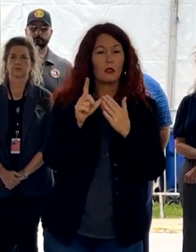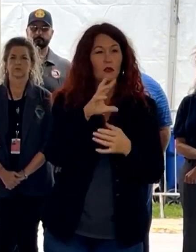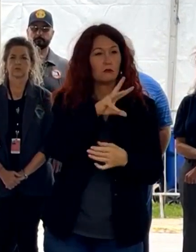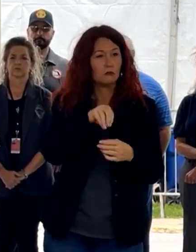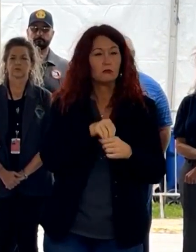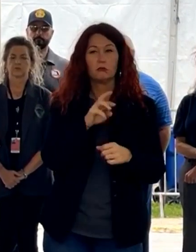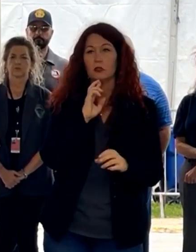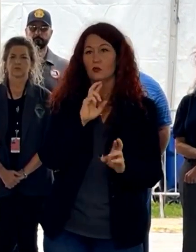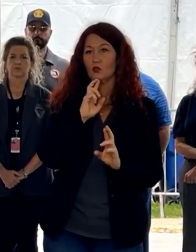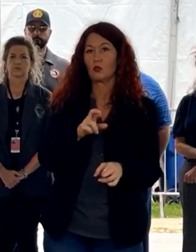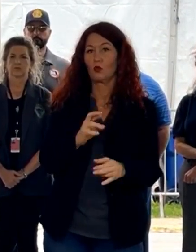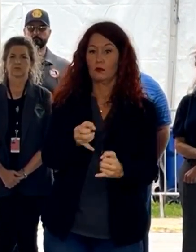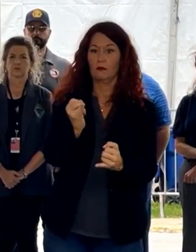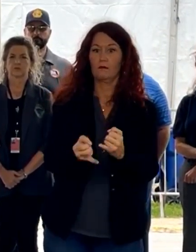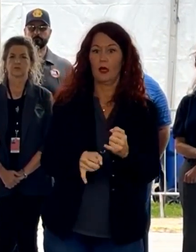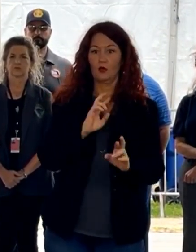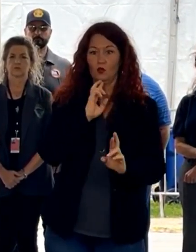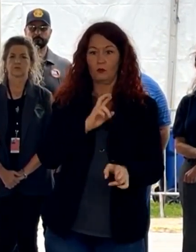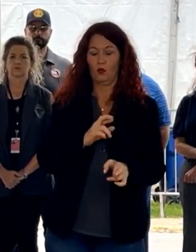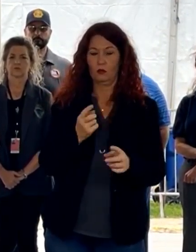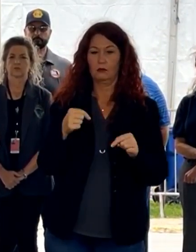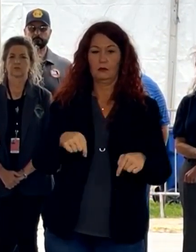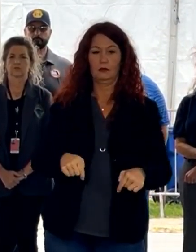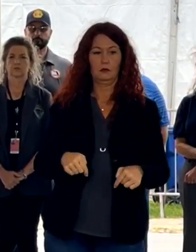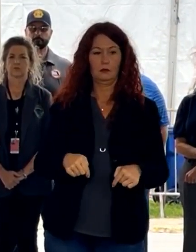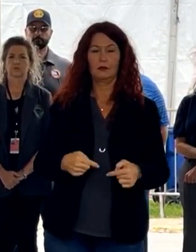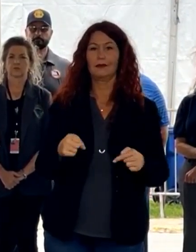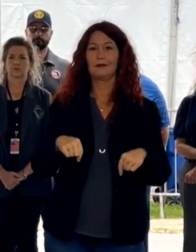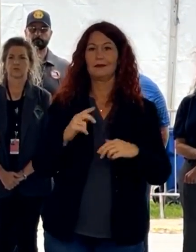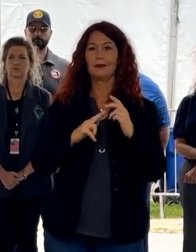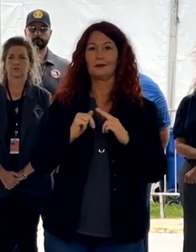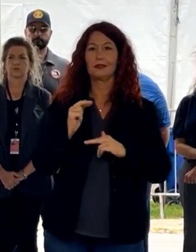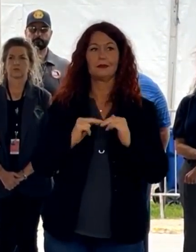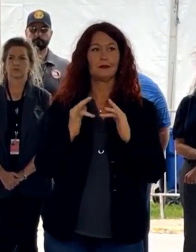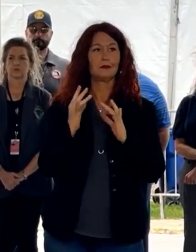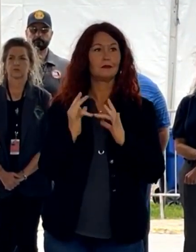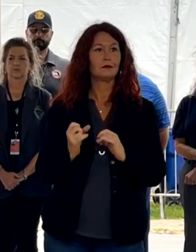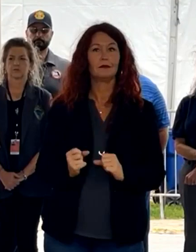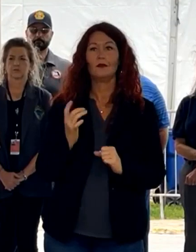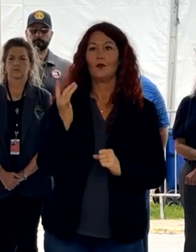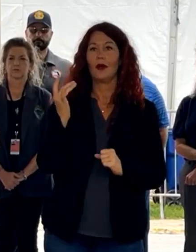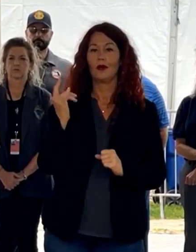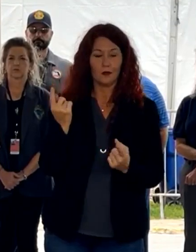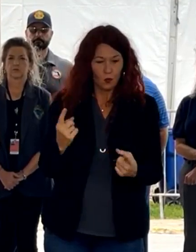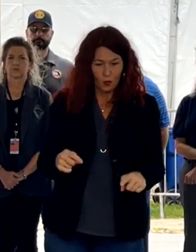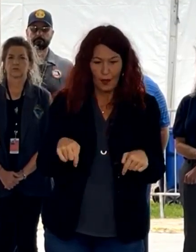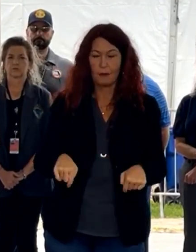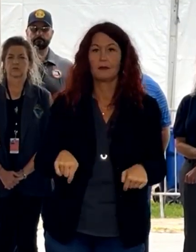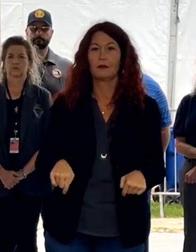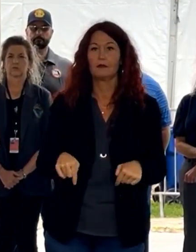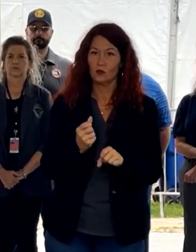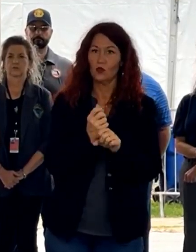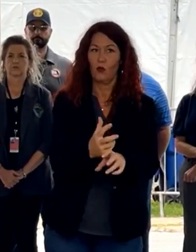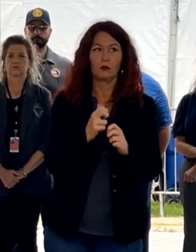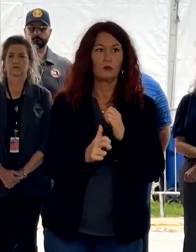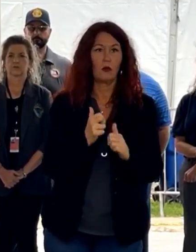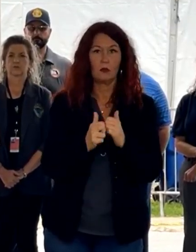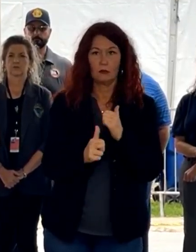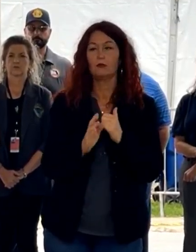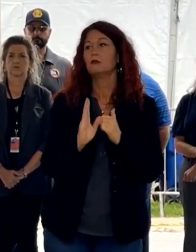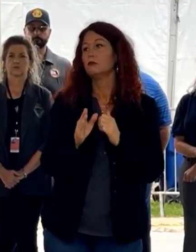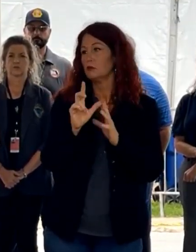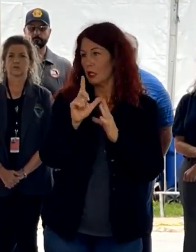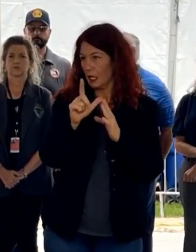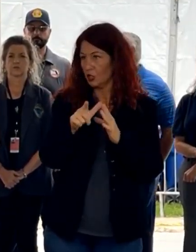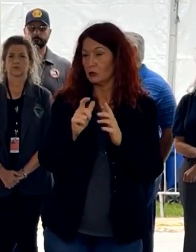federal, to provide answers and accountability for the victims of this unthinkable tragedy. And we're going to be making policy changes, as you know,